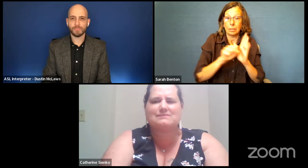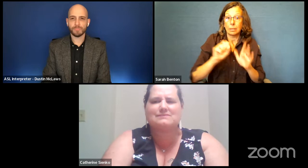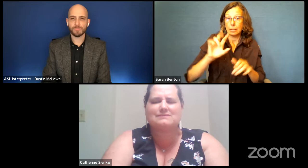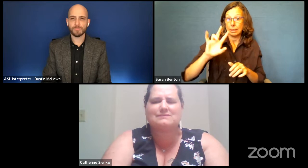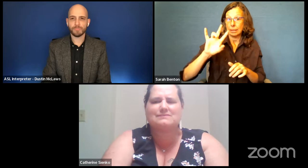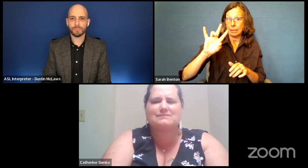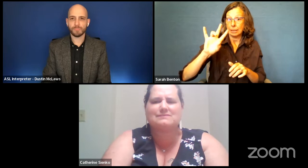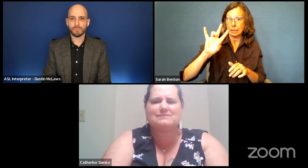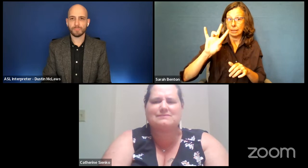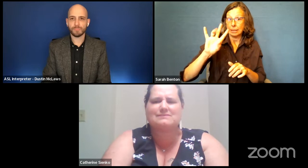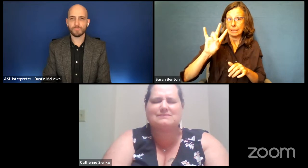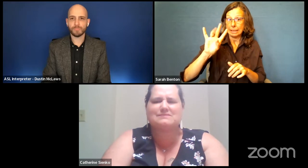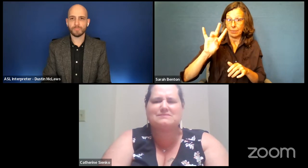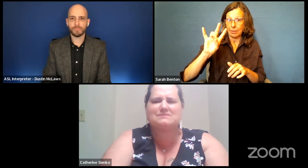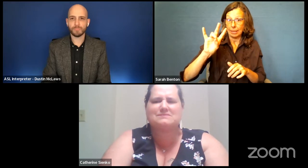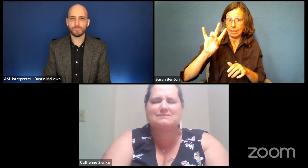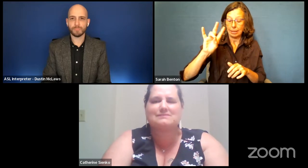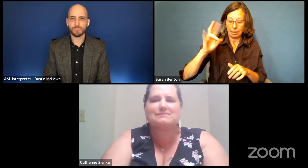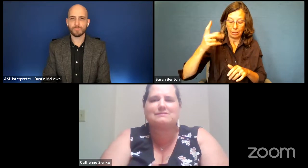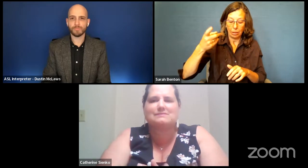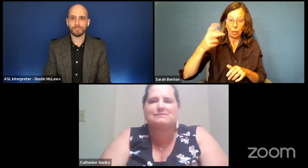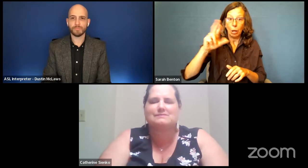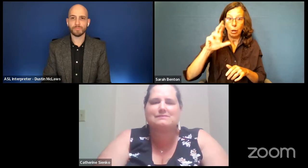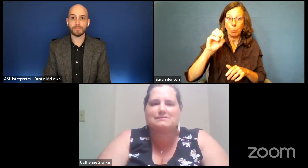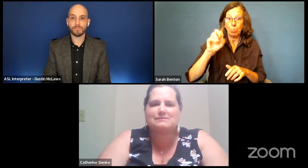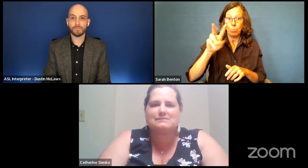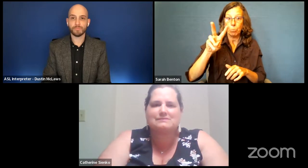Those out of those 13 in-state,